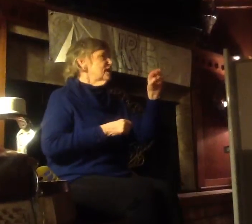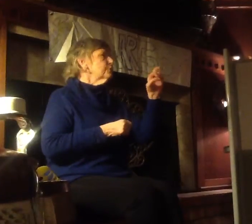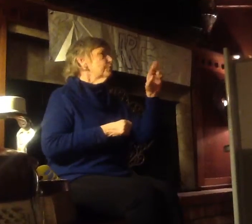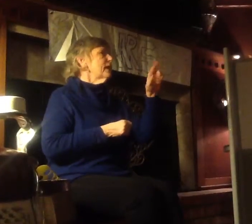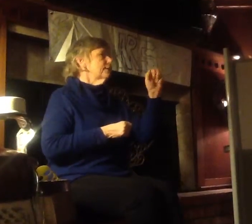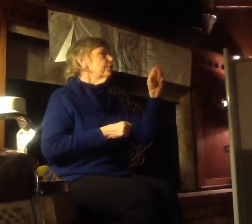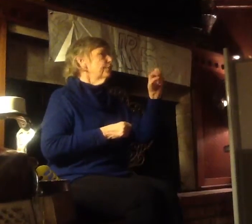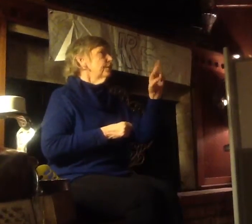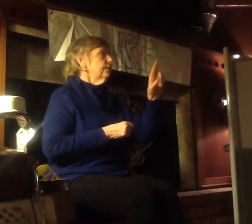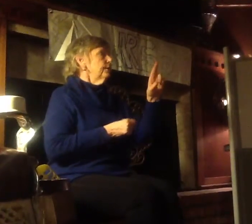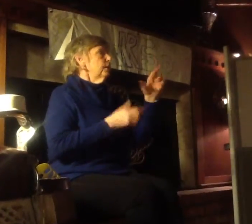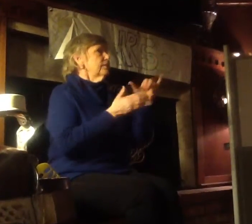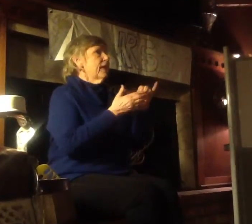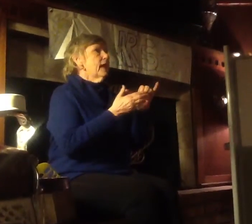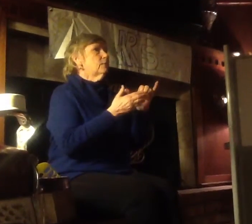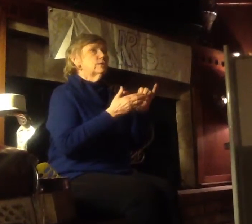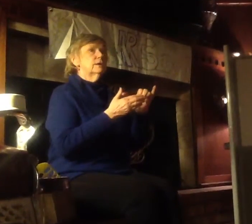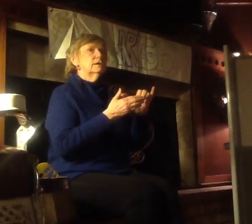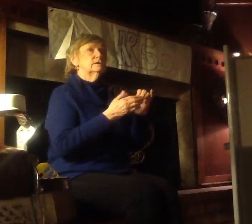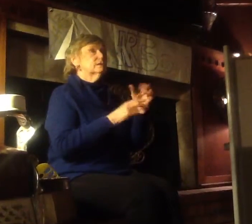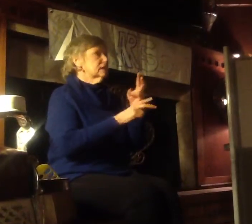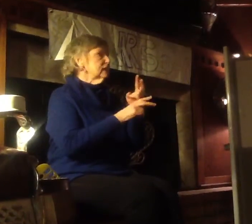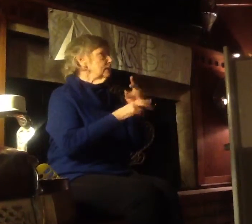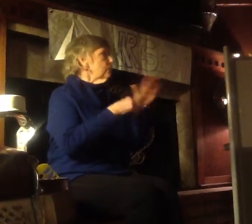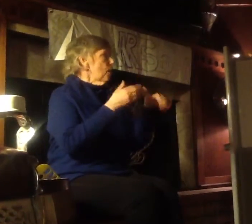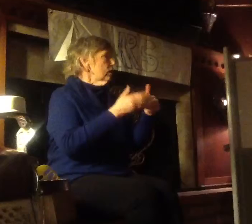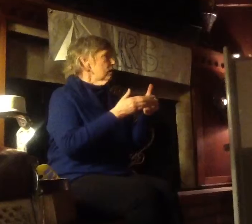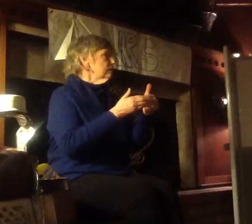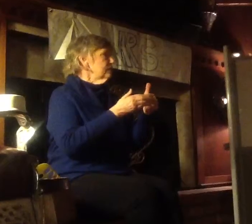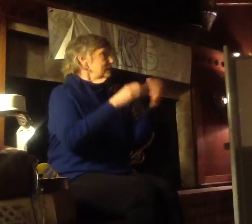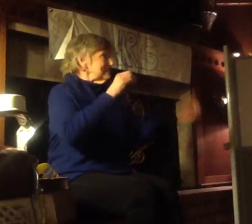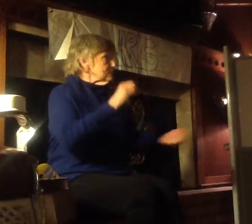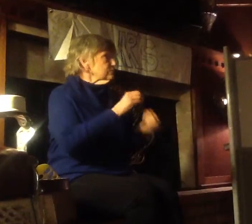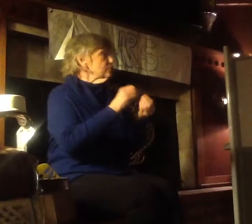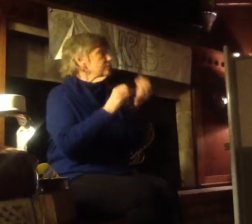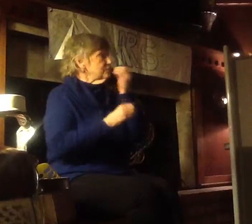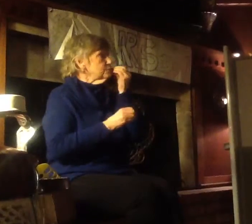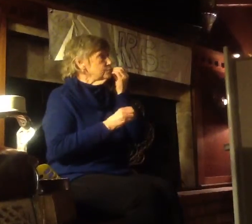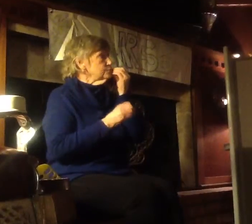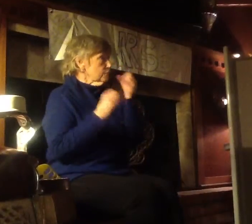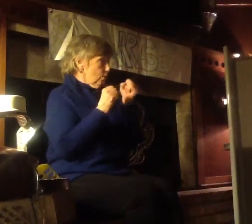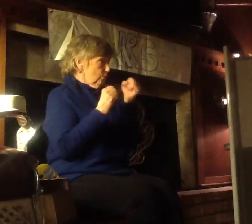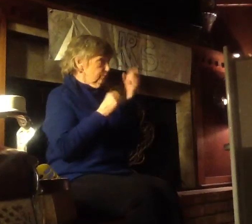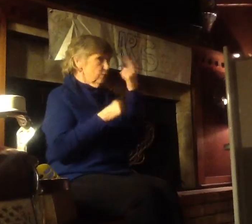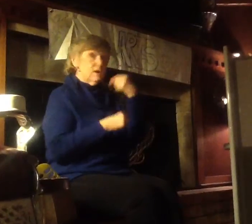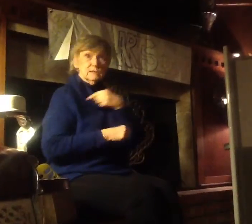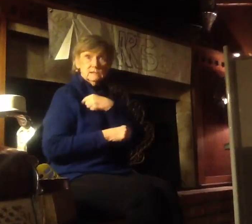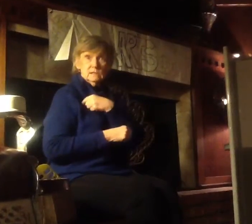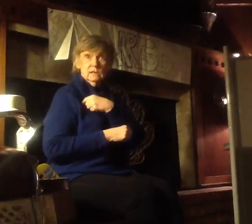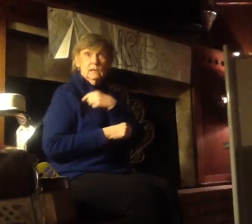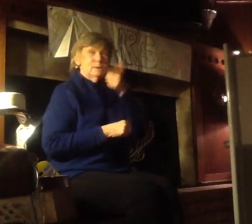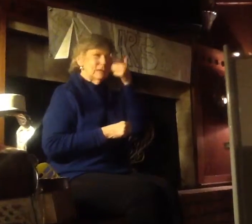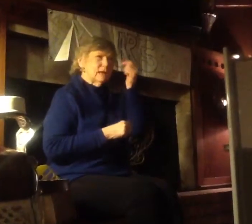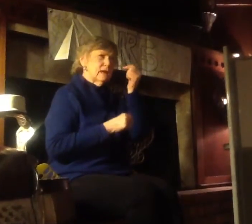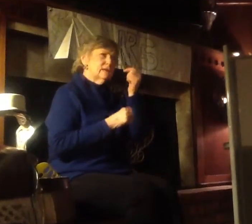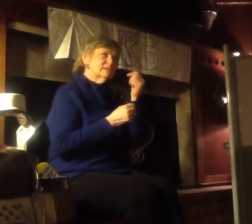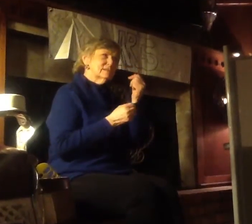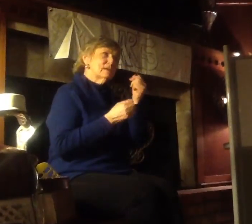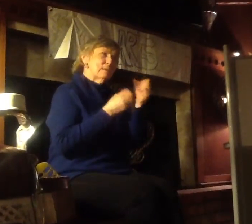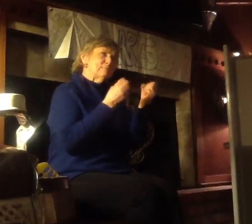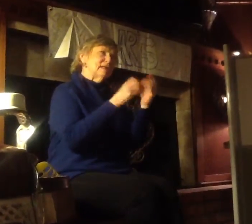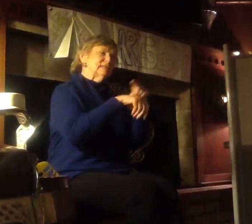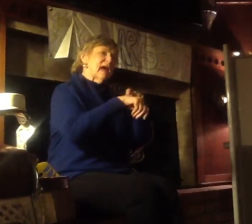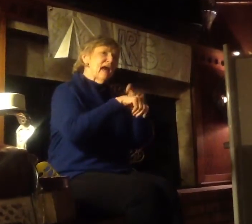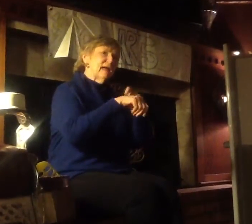A generator that would keep all of the additional food cold for us,